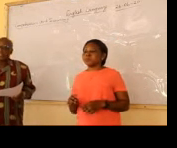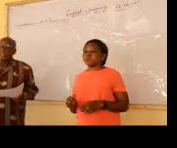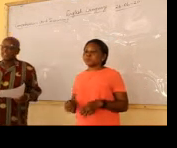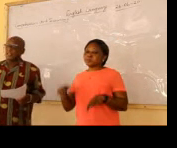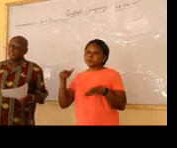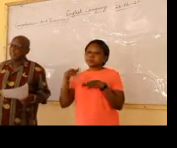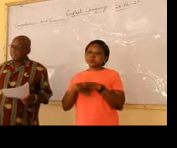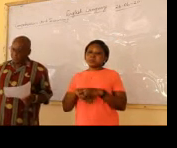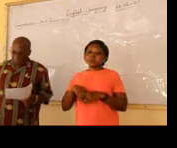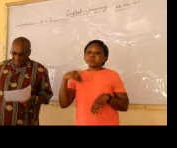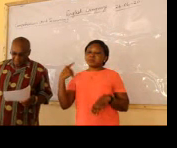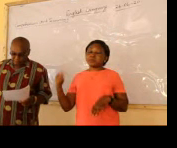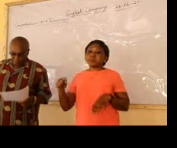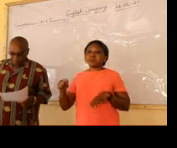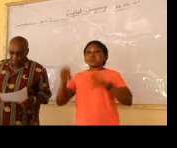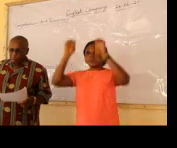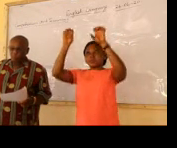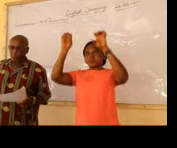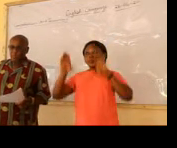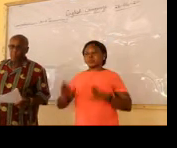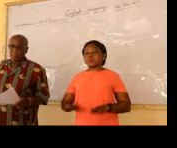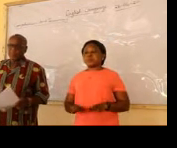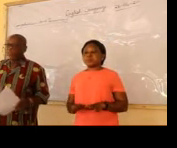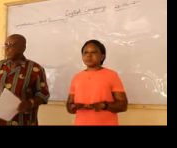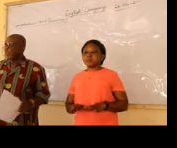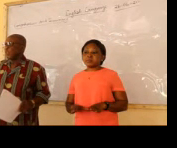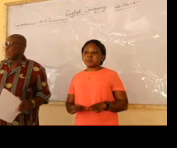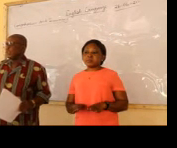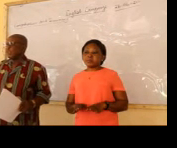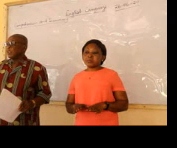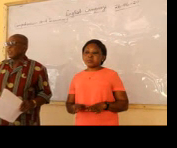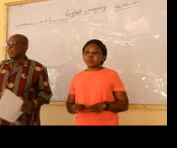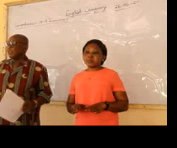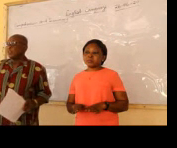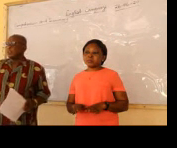in the exam,